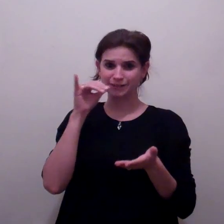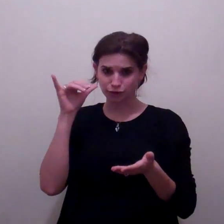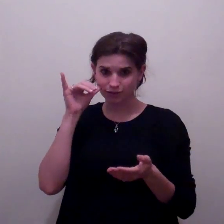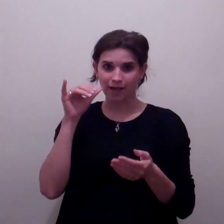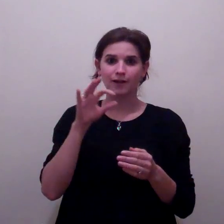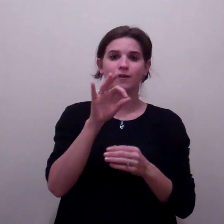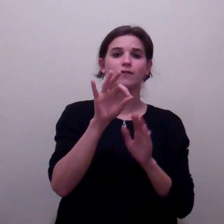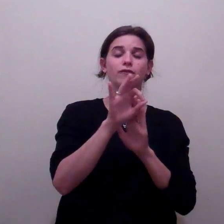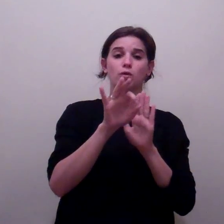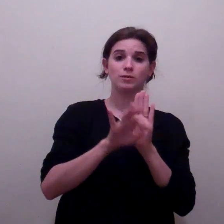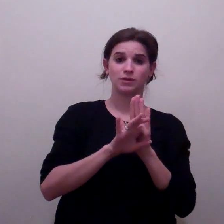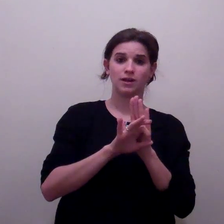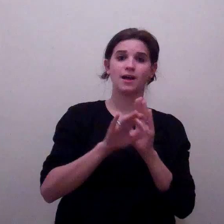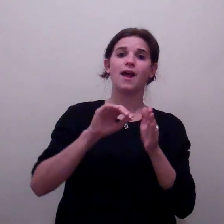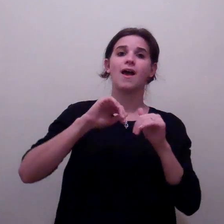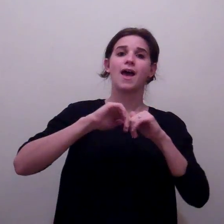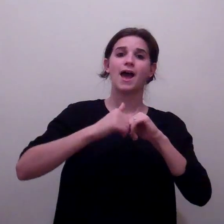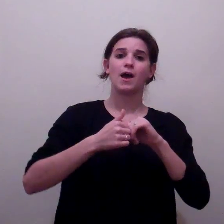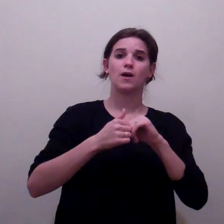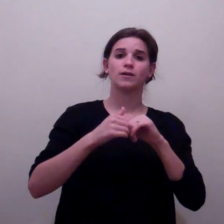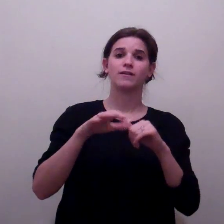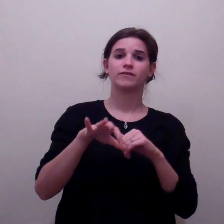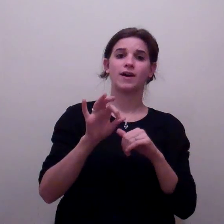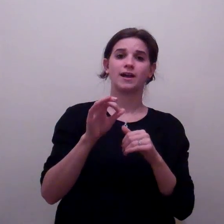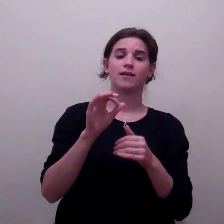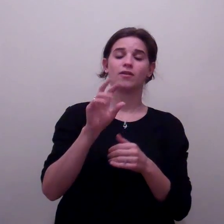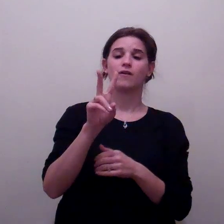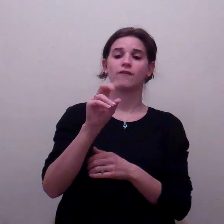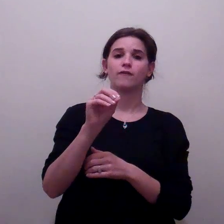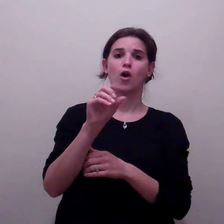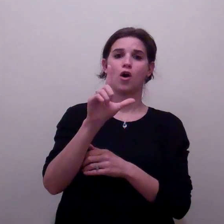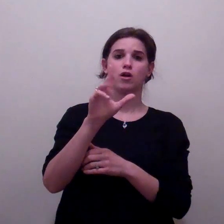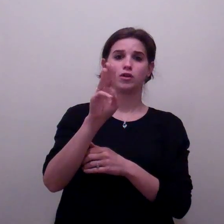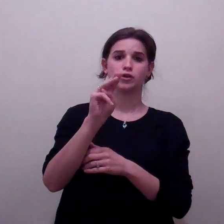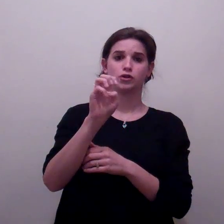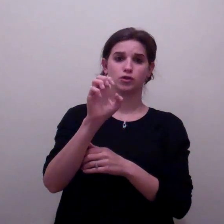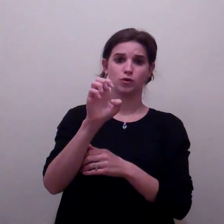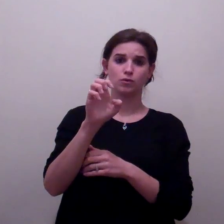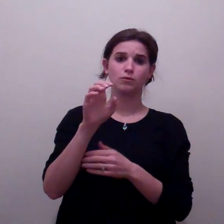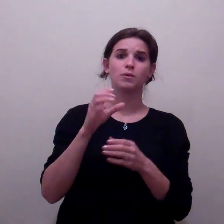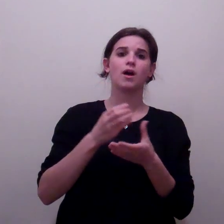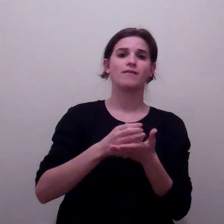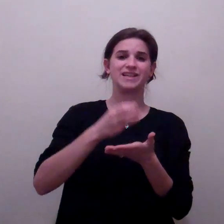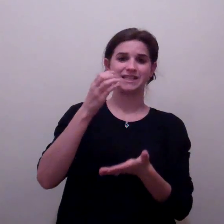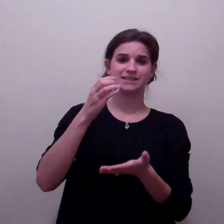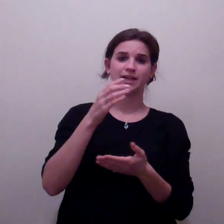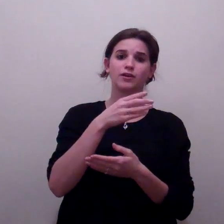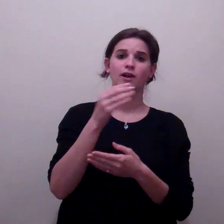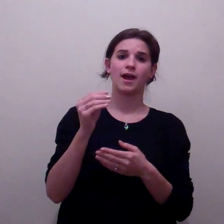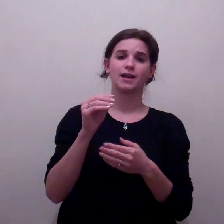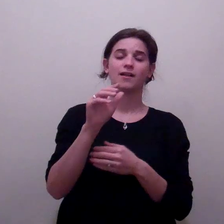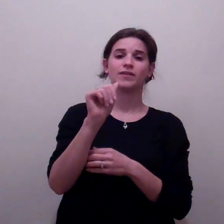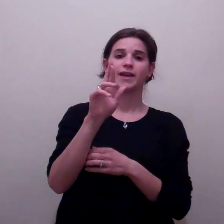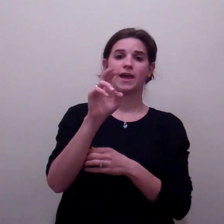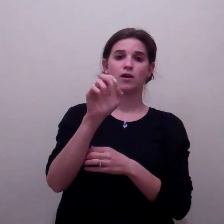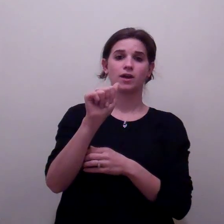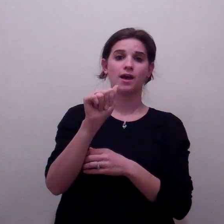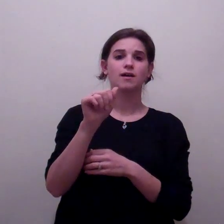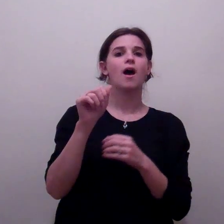a container, and how to measure the area of a triangle. You might not realize